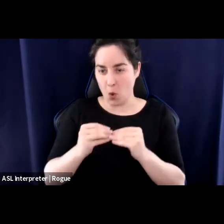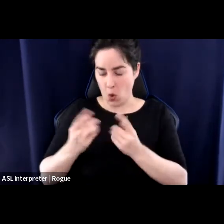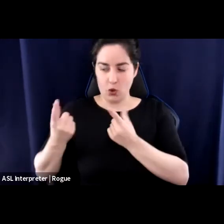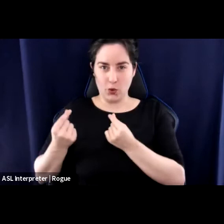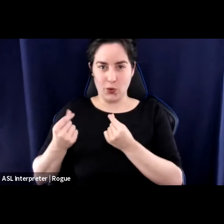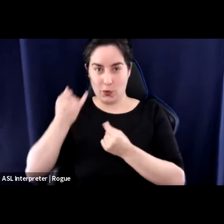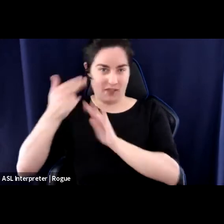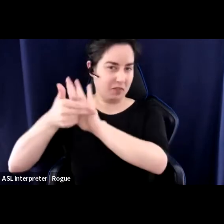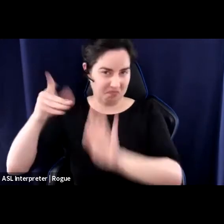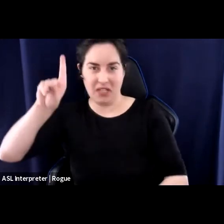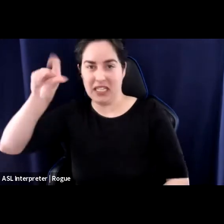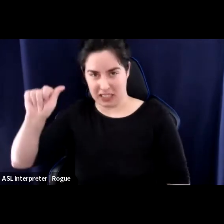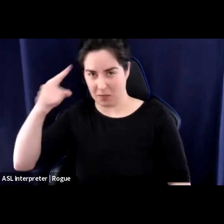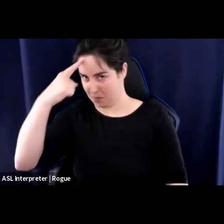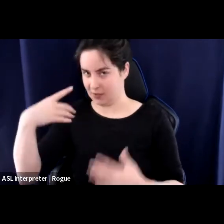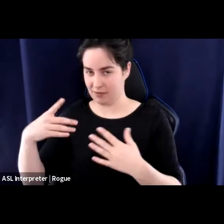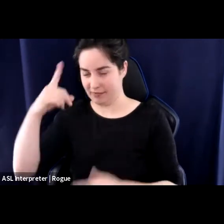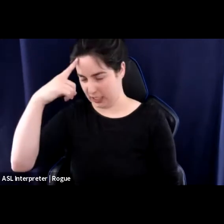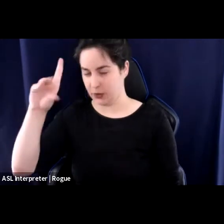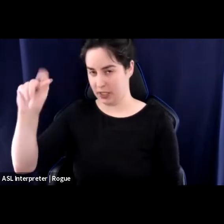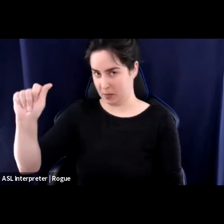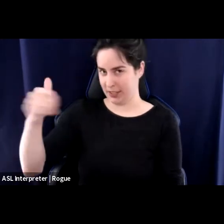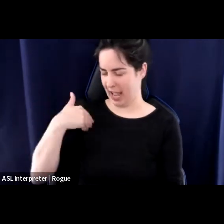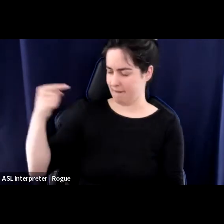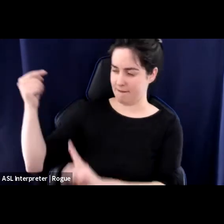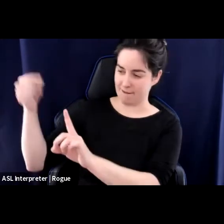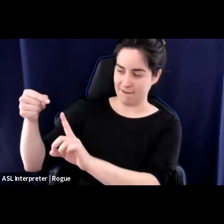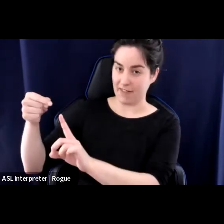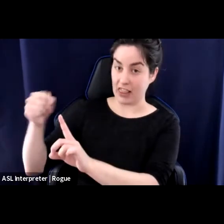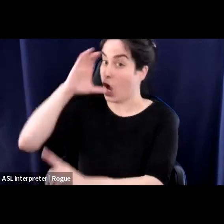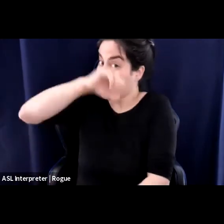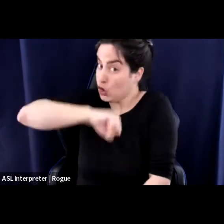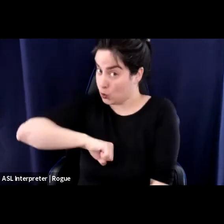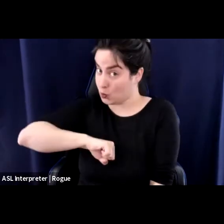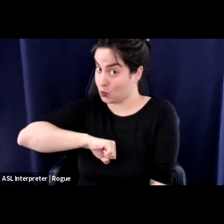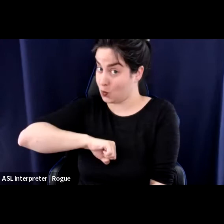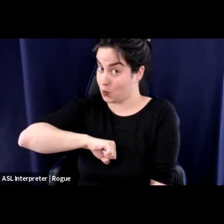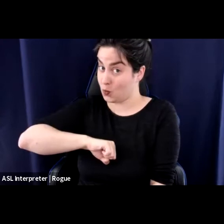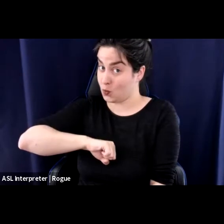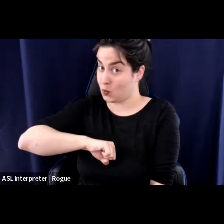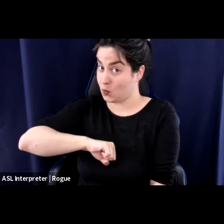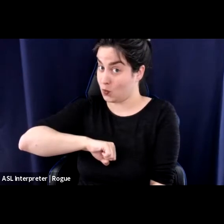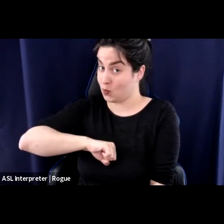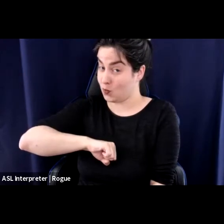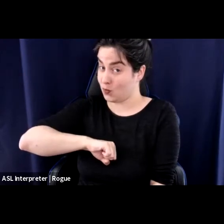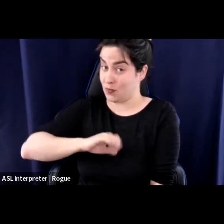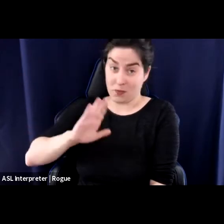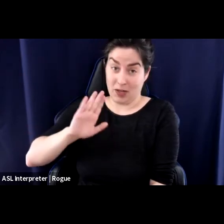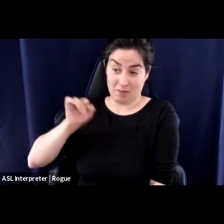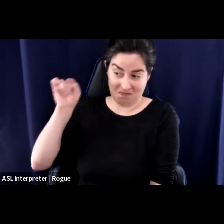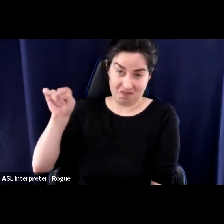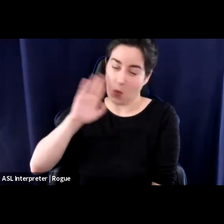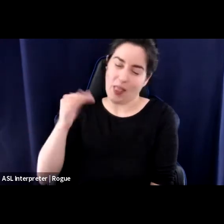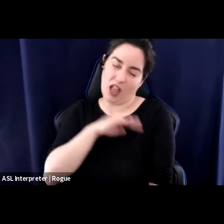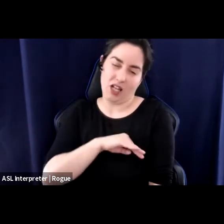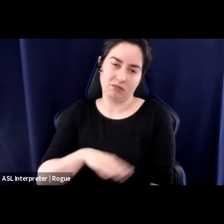labeled with an intellectual disability, there is the assumption that witnesses labeled with an intellectual disability are